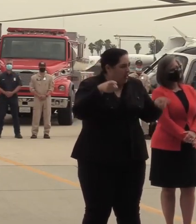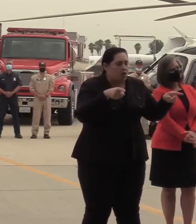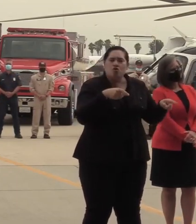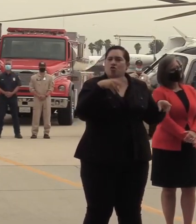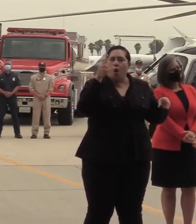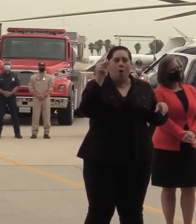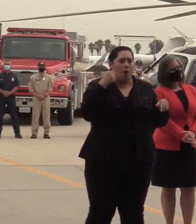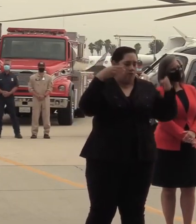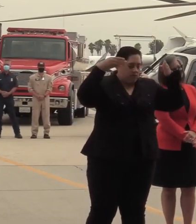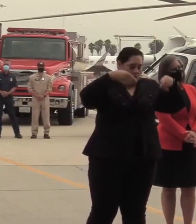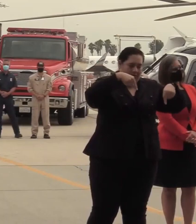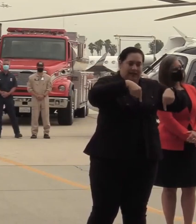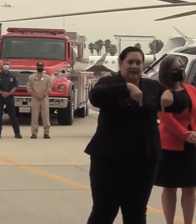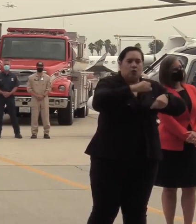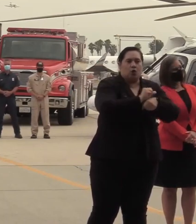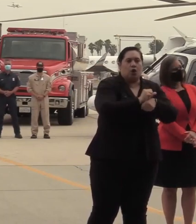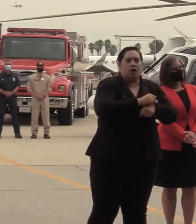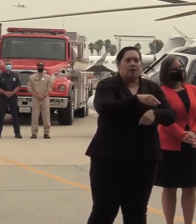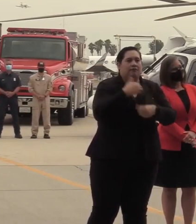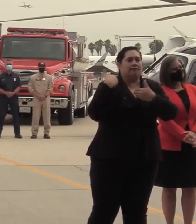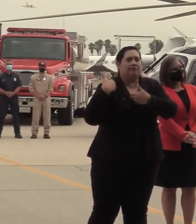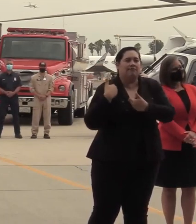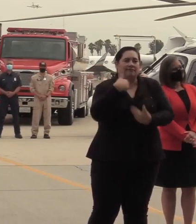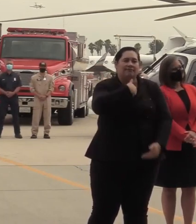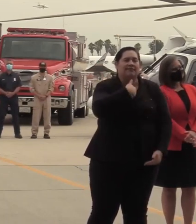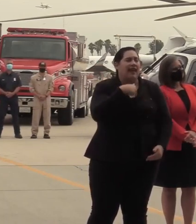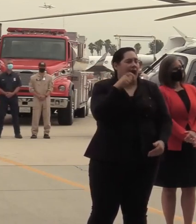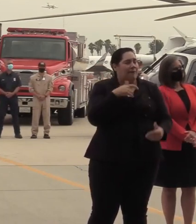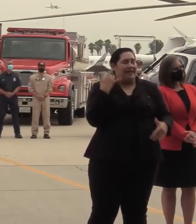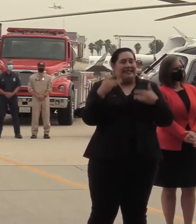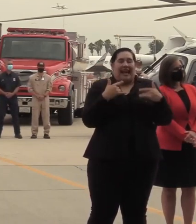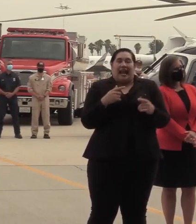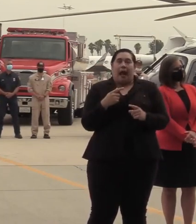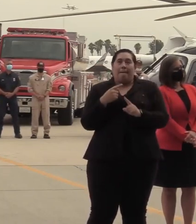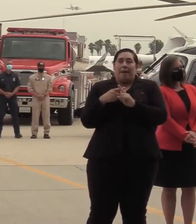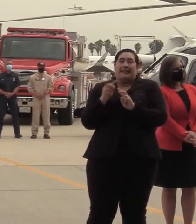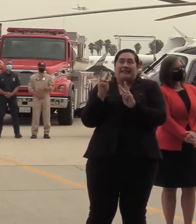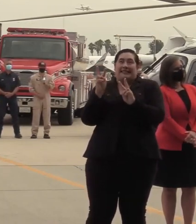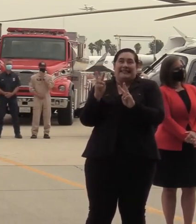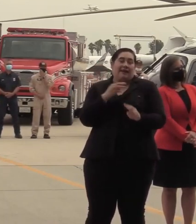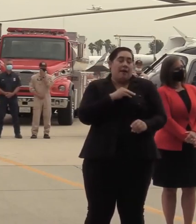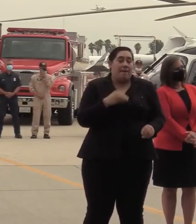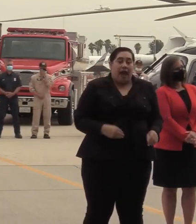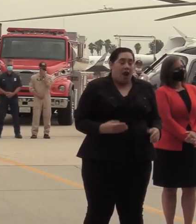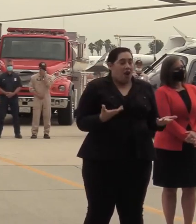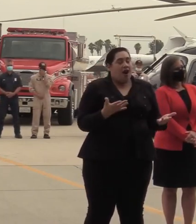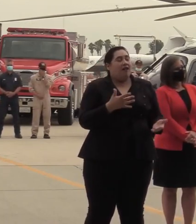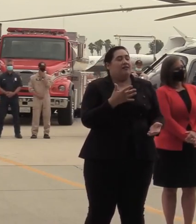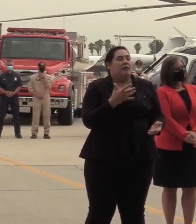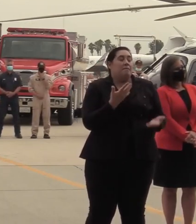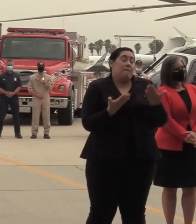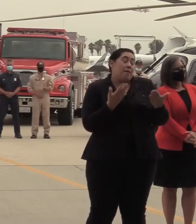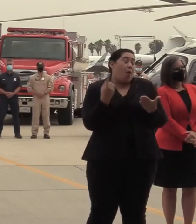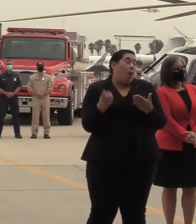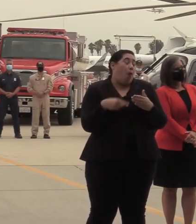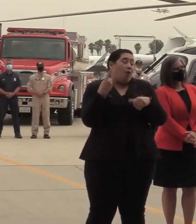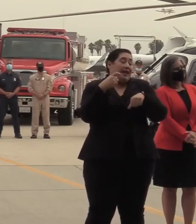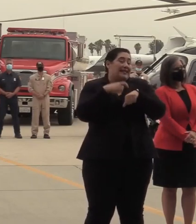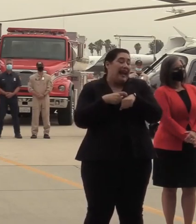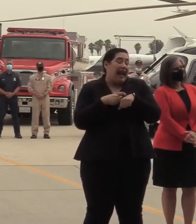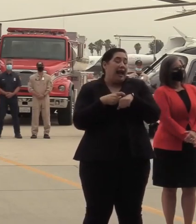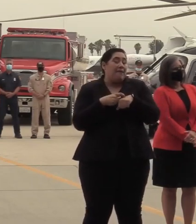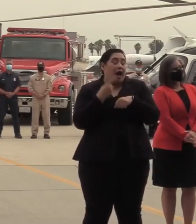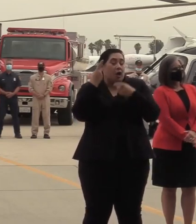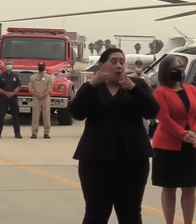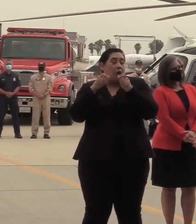time doing this work. As excited, as optimistic as I've ever been as mayor, and maybe the only time I've ever agreed with Ted